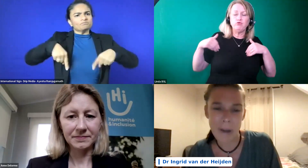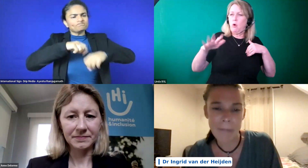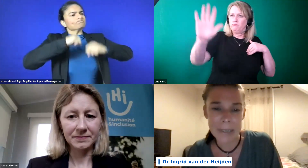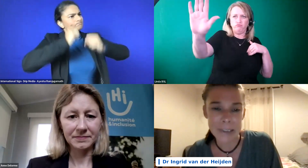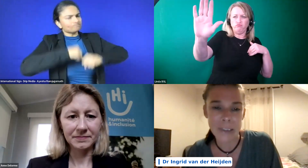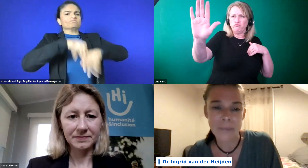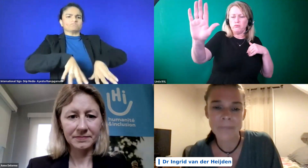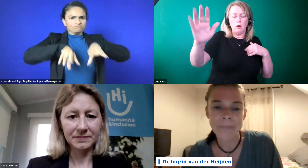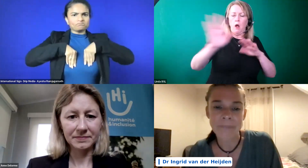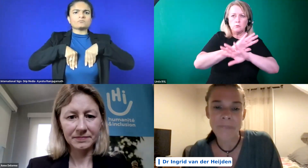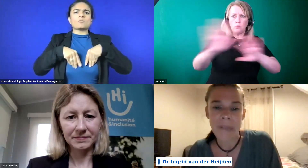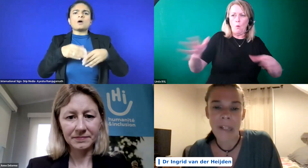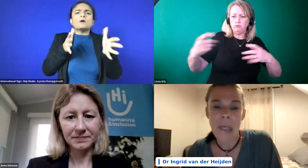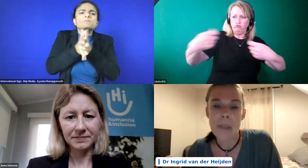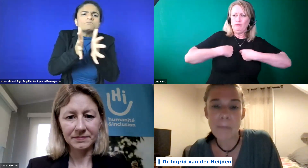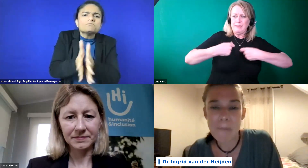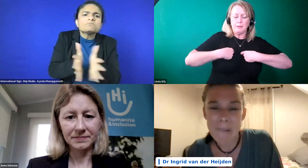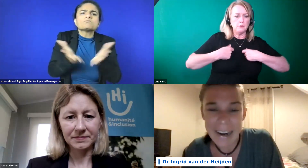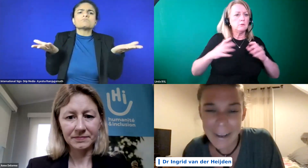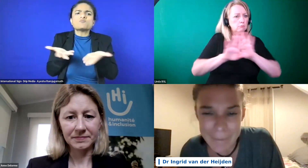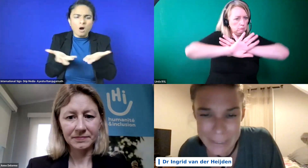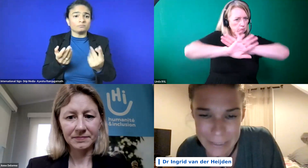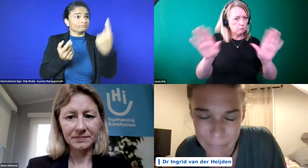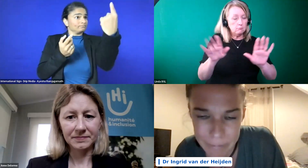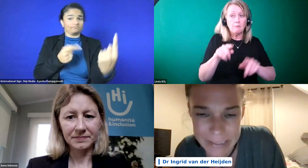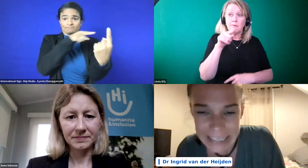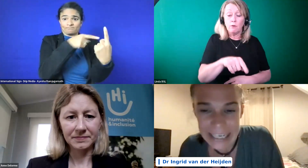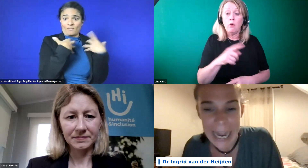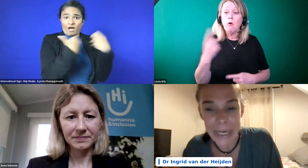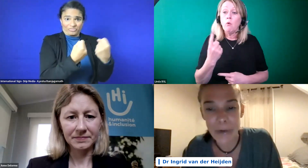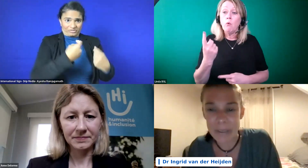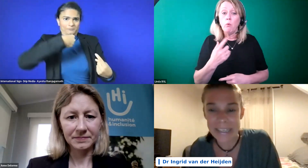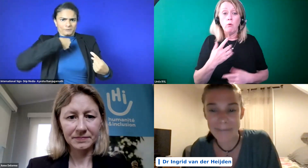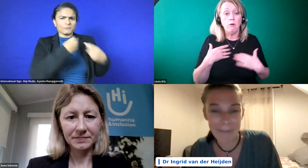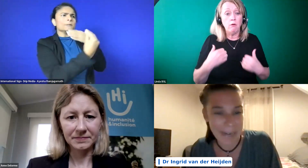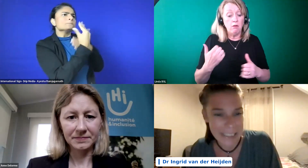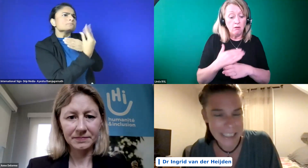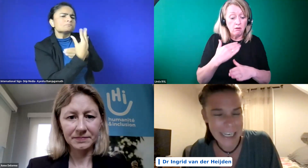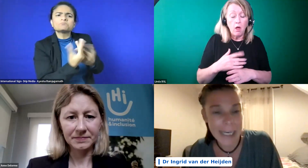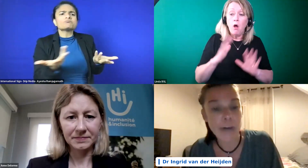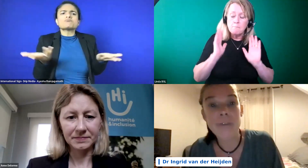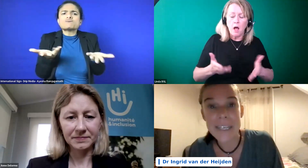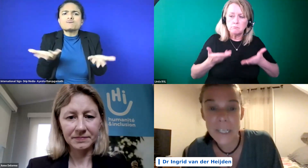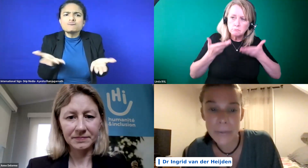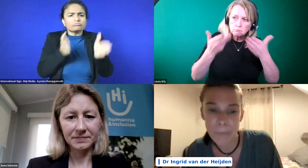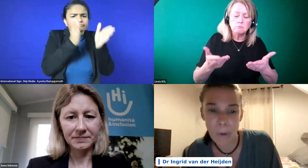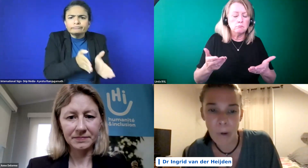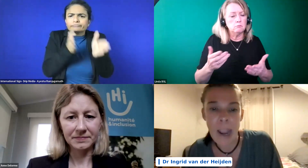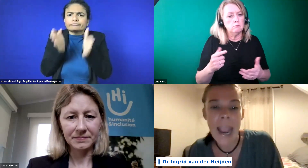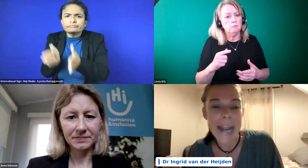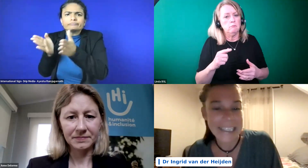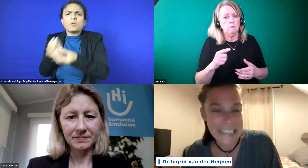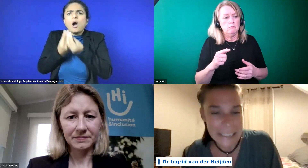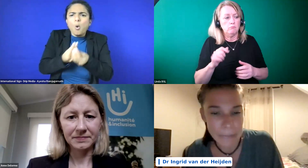for treatment. The provider must present adequate information in a